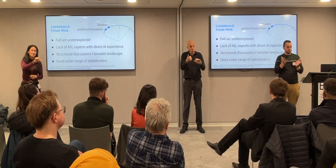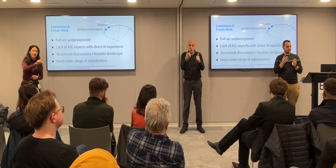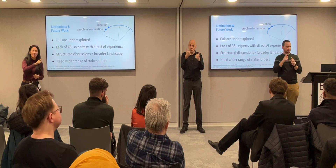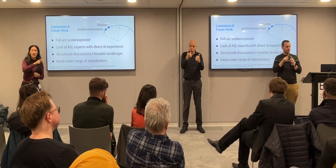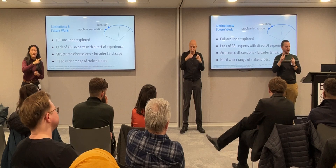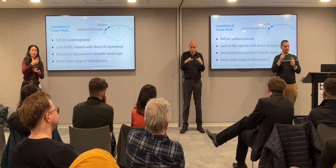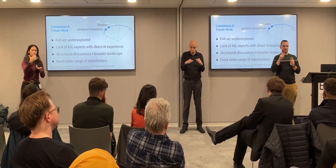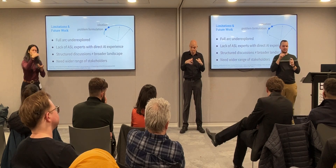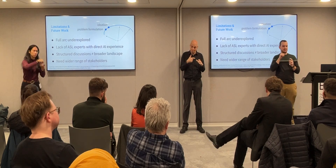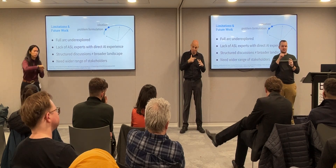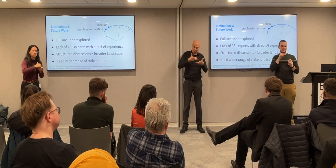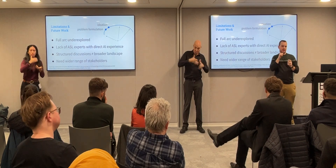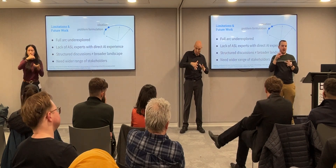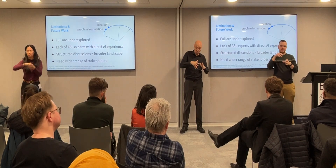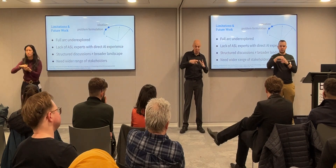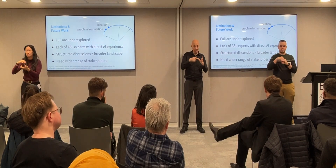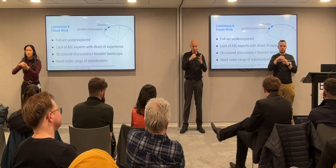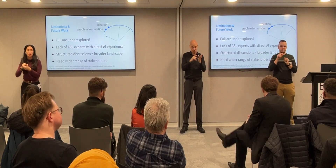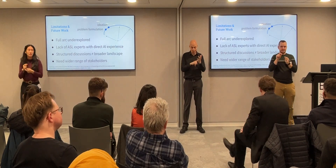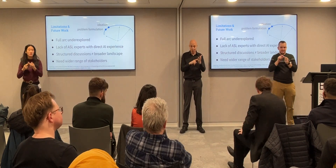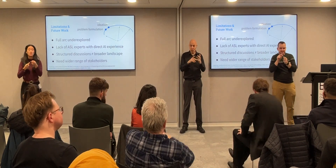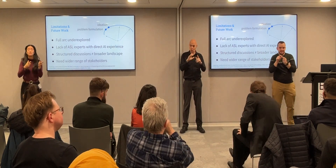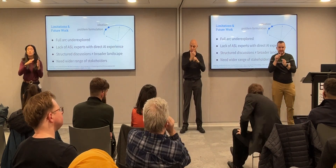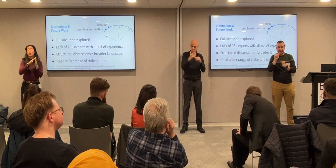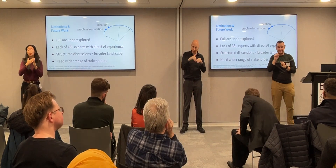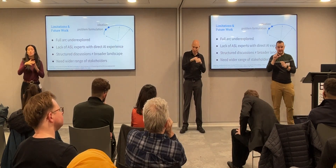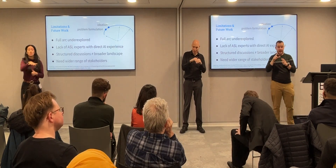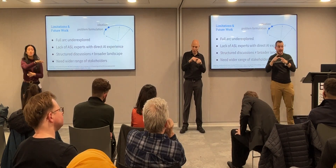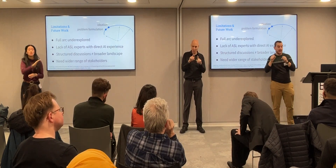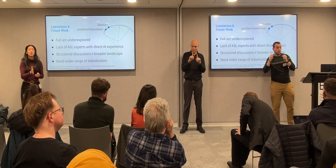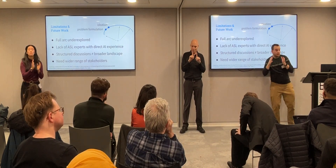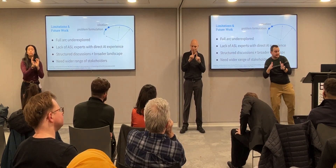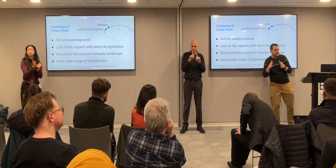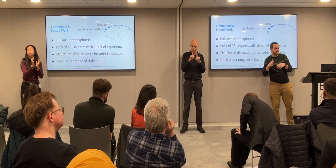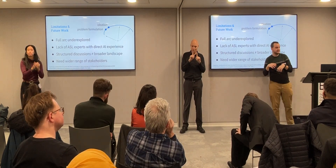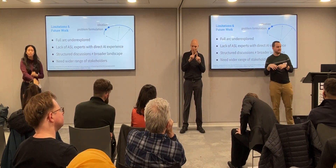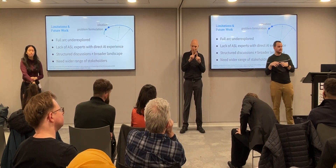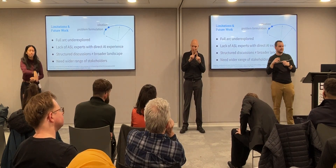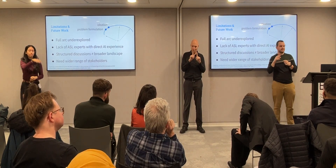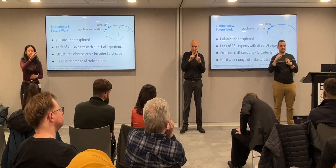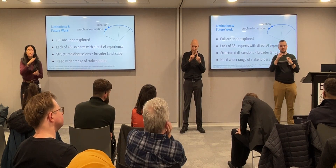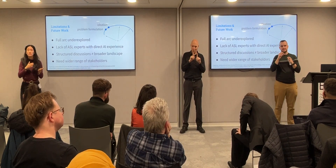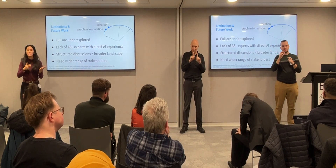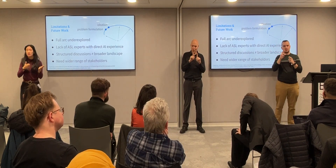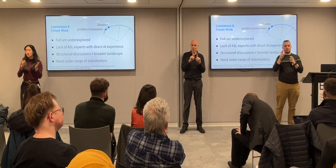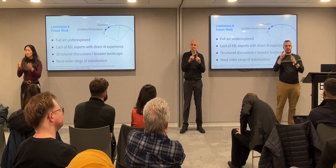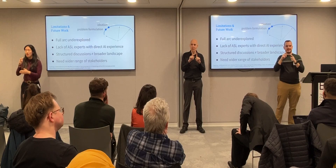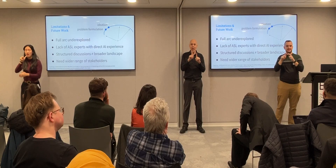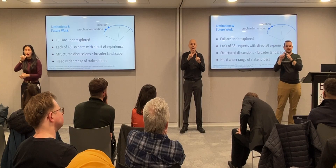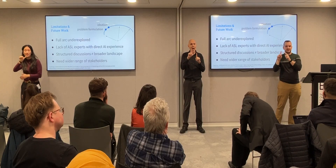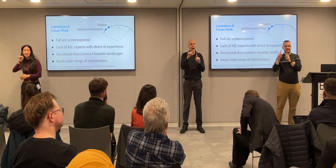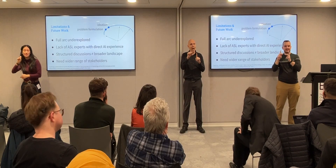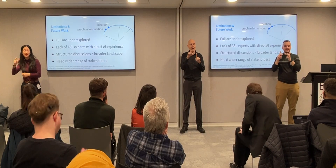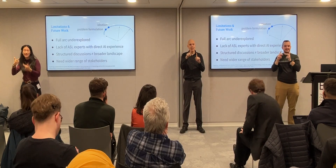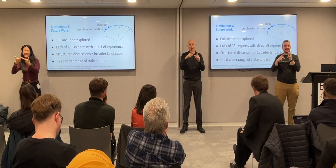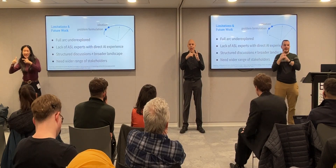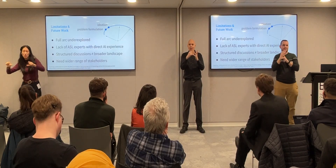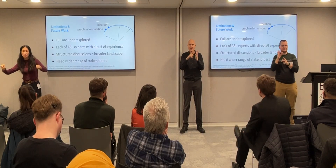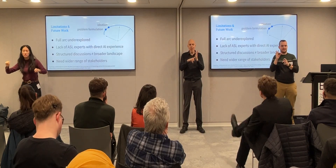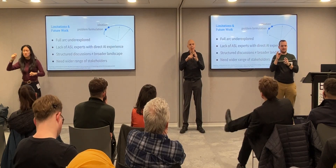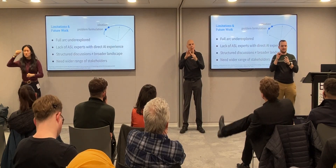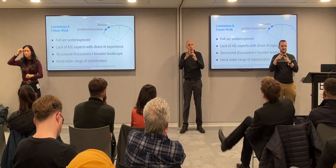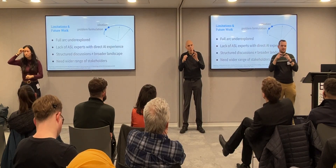use ASL, they were community members, but it didn't include ASL linguists, for example,